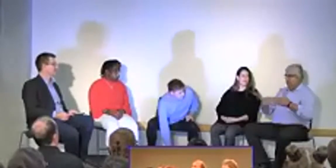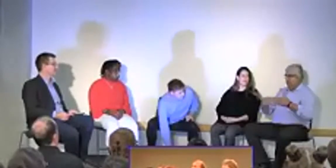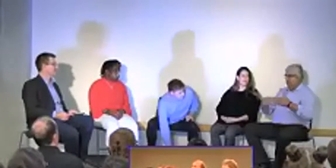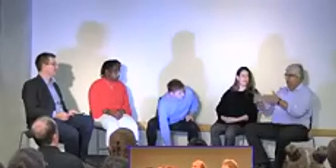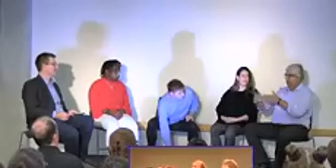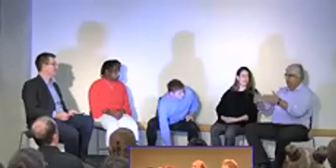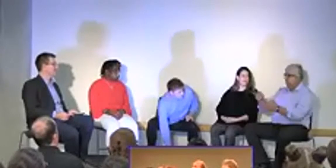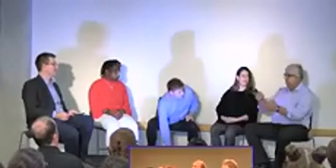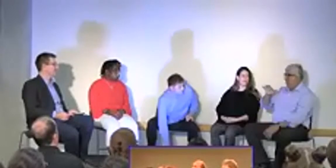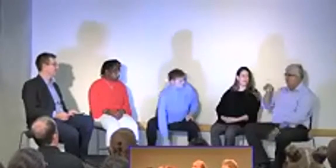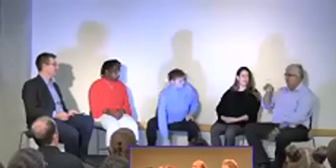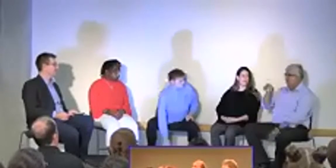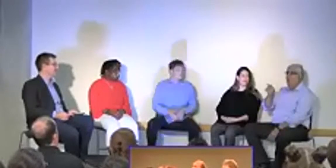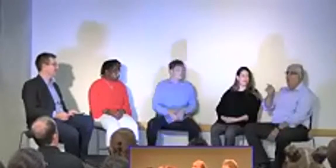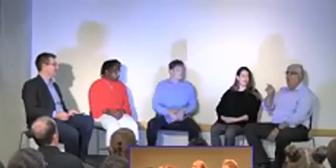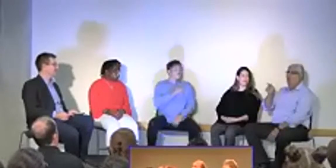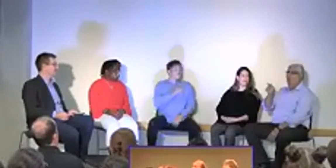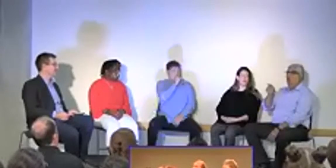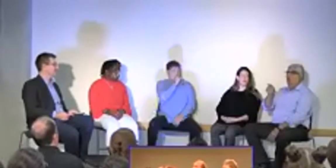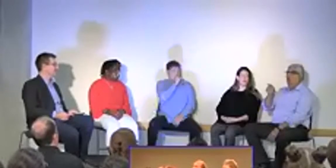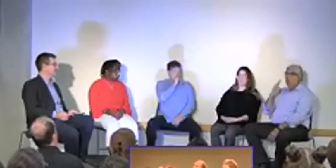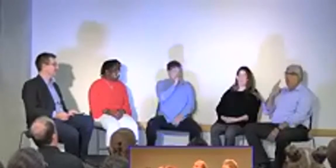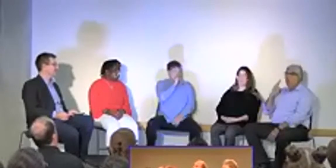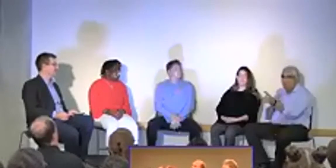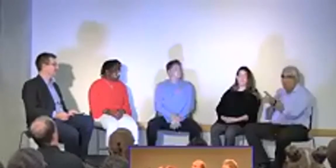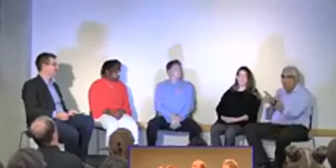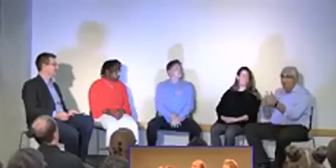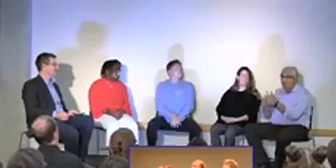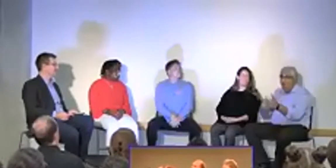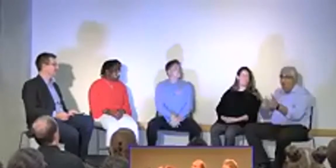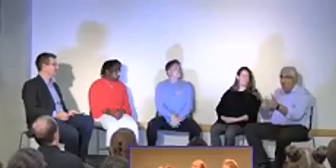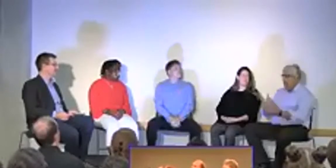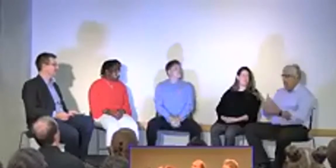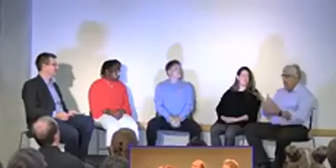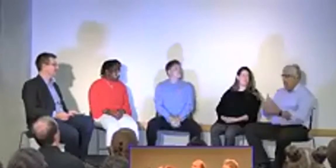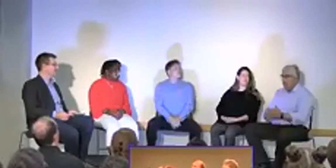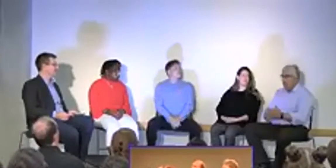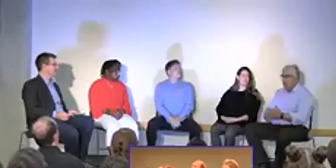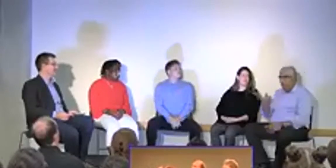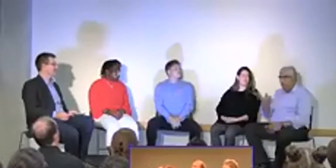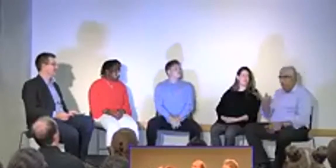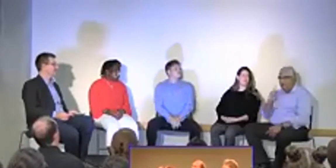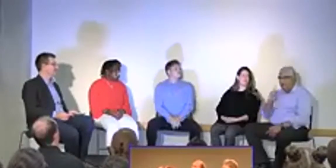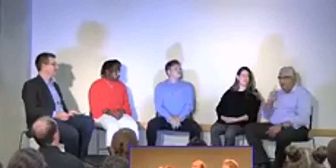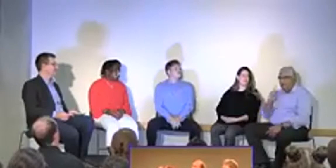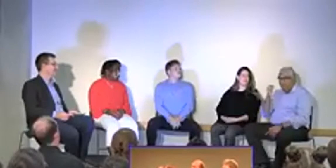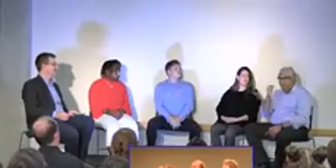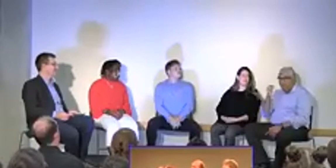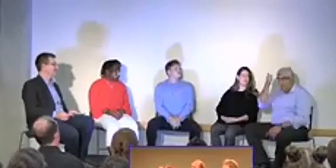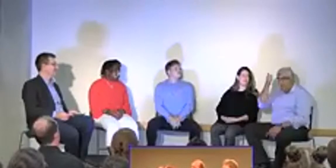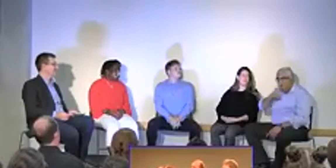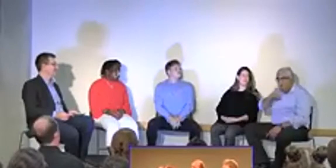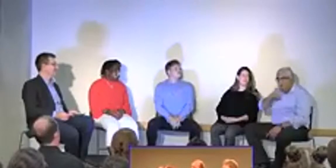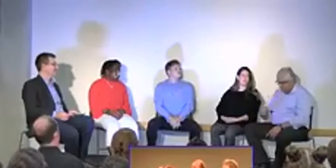But I met a few of kind of the deaf leaders in the community, and that really helped me make a